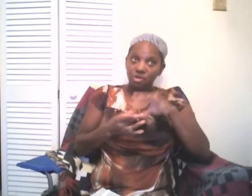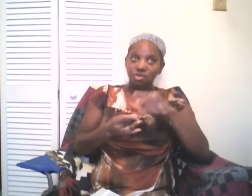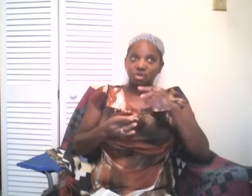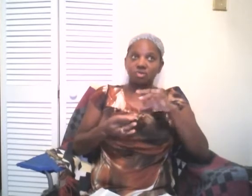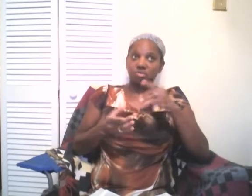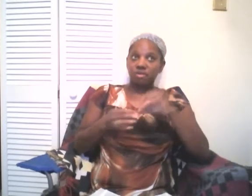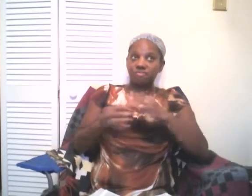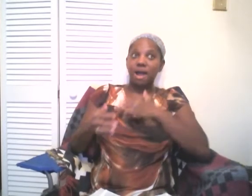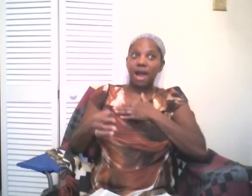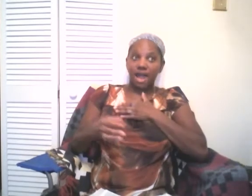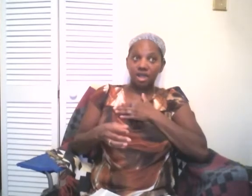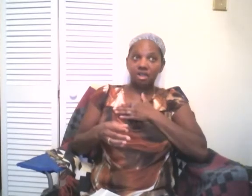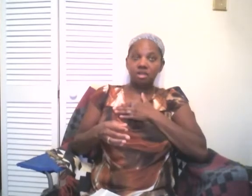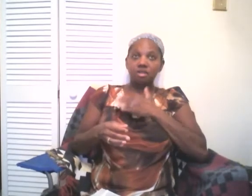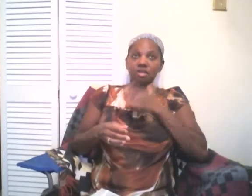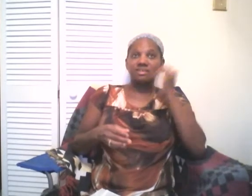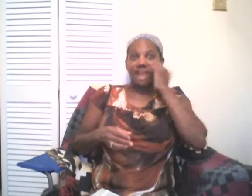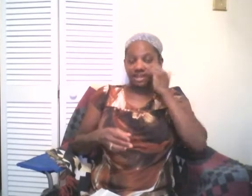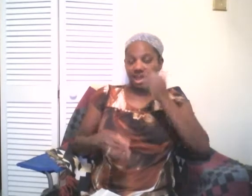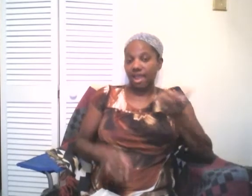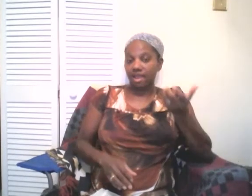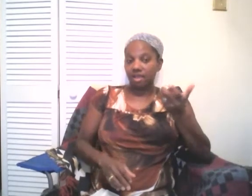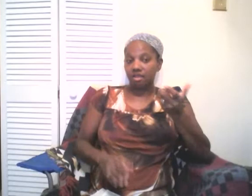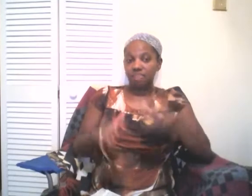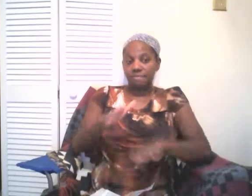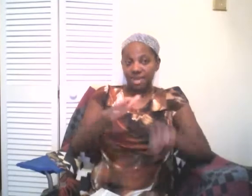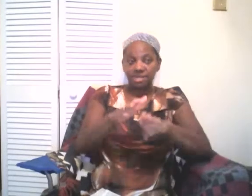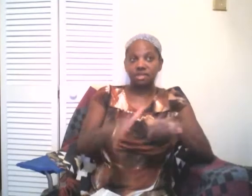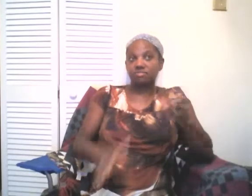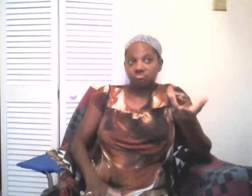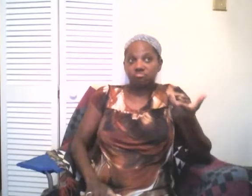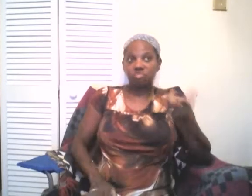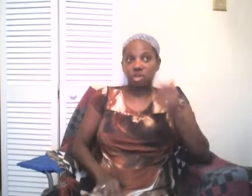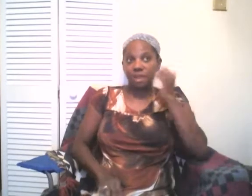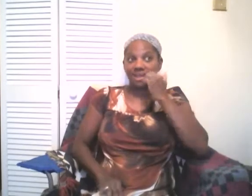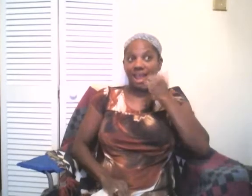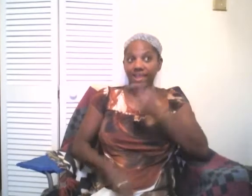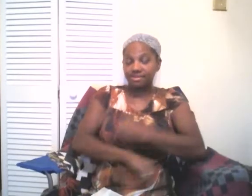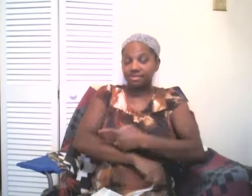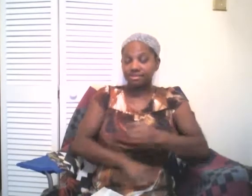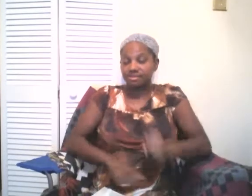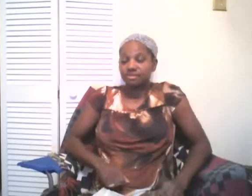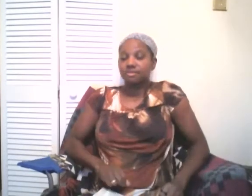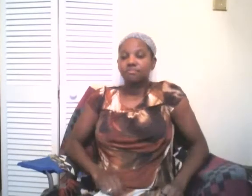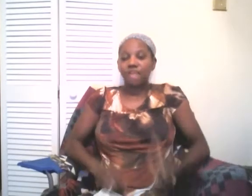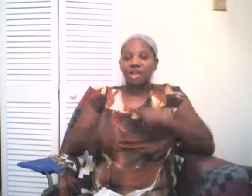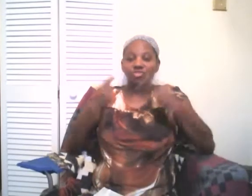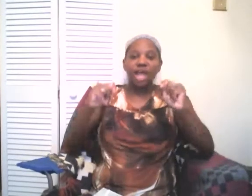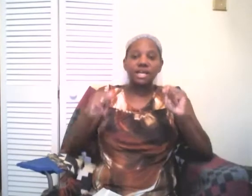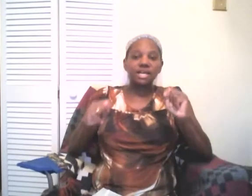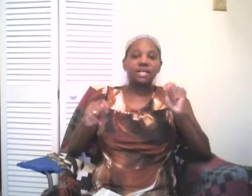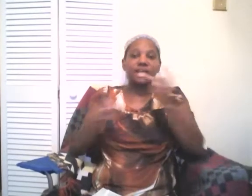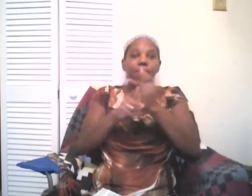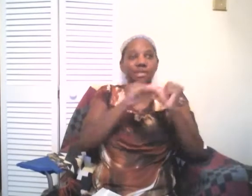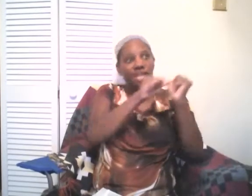in the spiritual of my day-to-day, my basic, my day. Now I try to